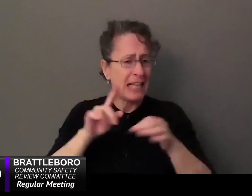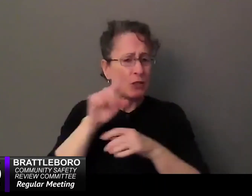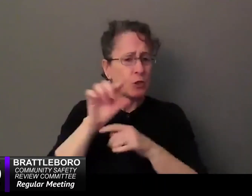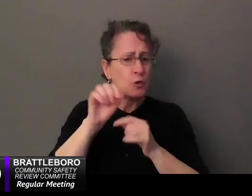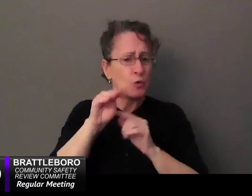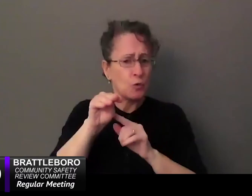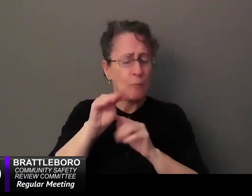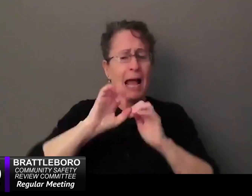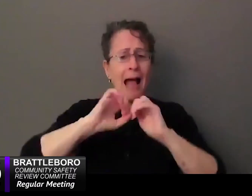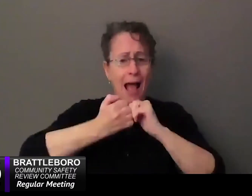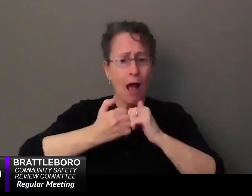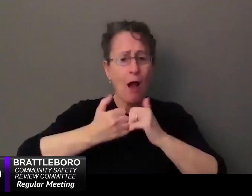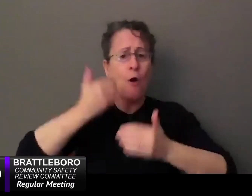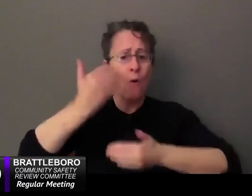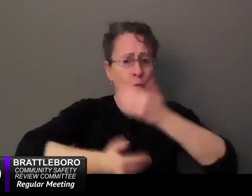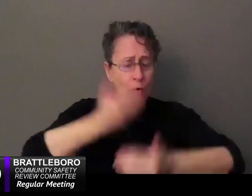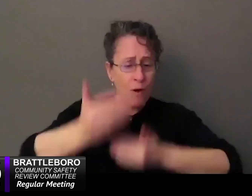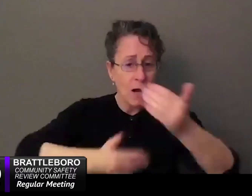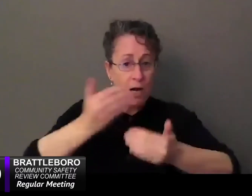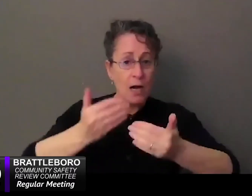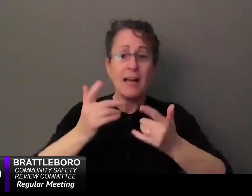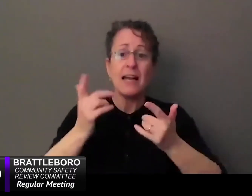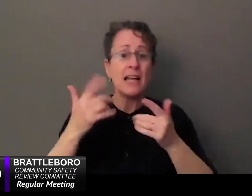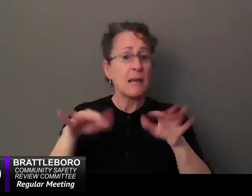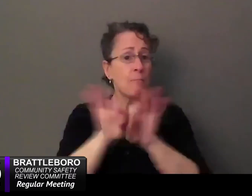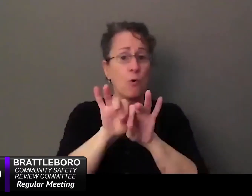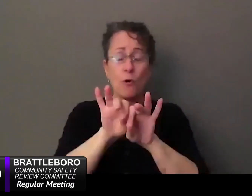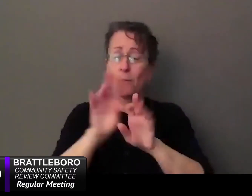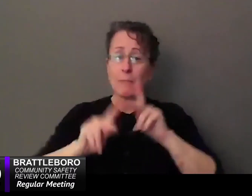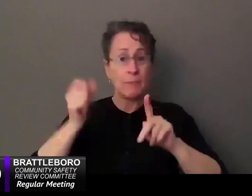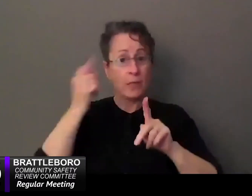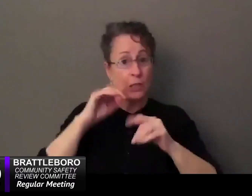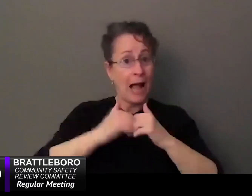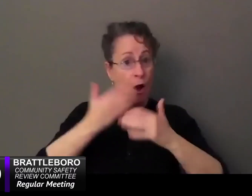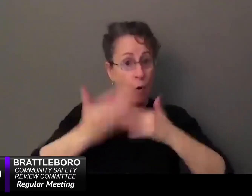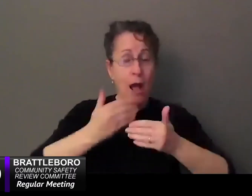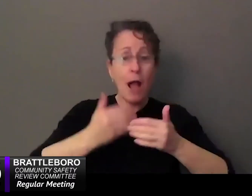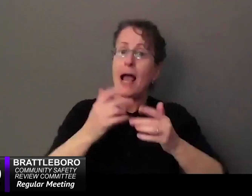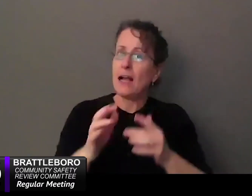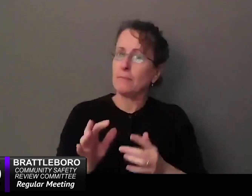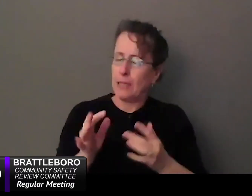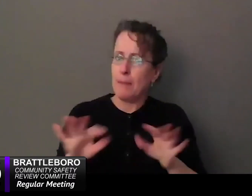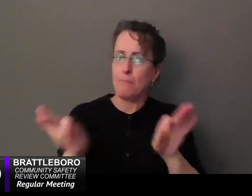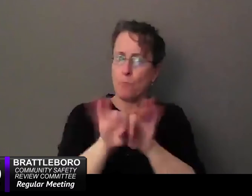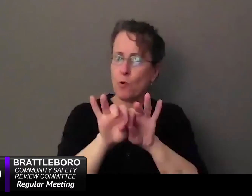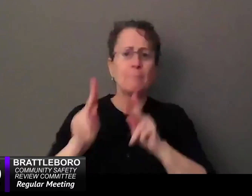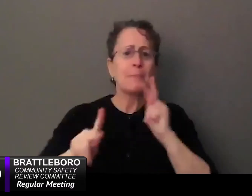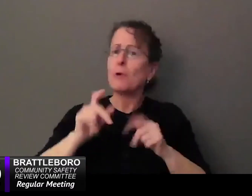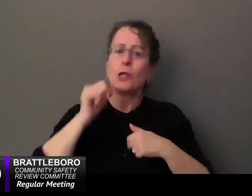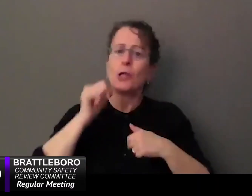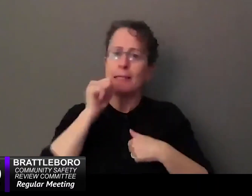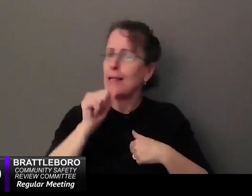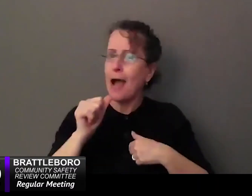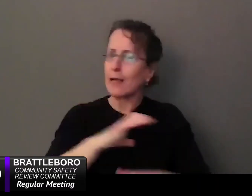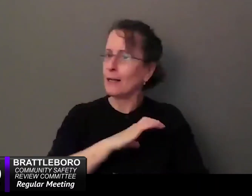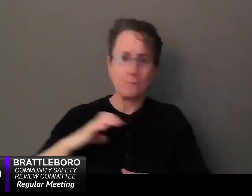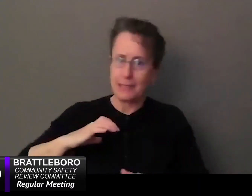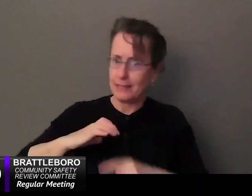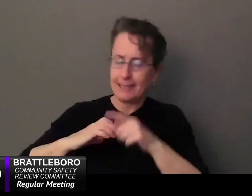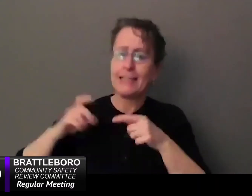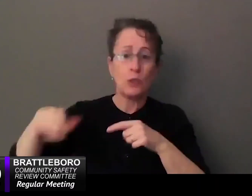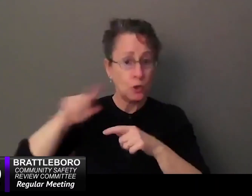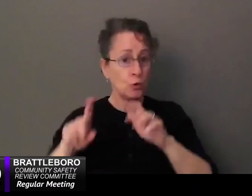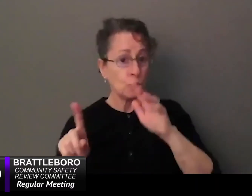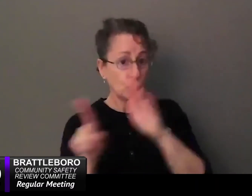what we're expecting, especially non-committee member participants. And then we'll introduce ourselves and each other. Does that sound